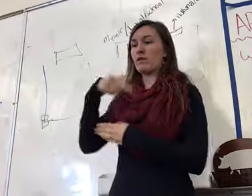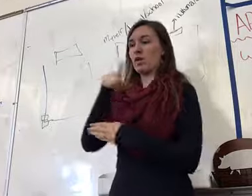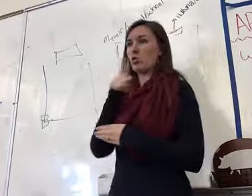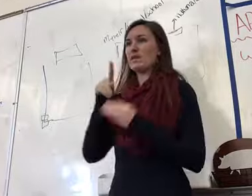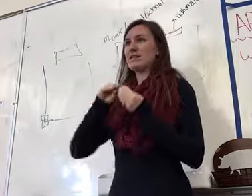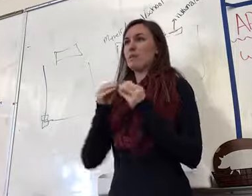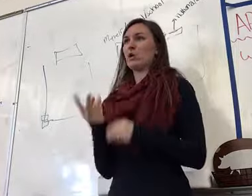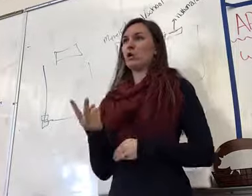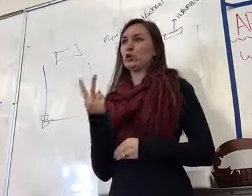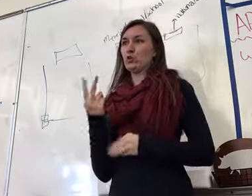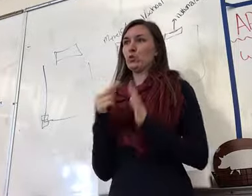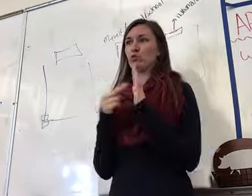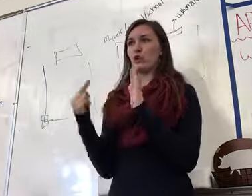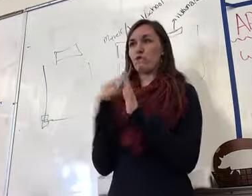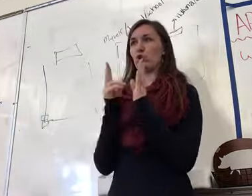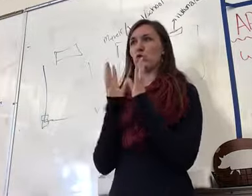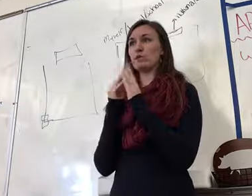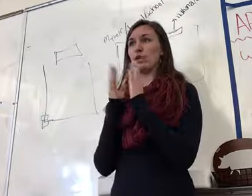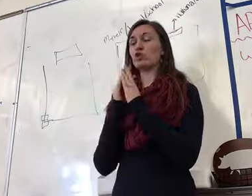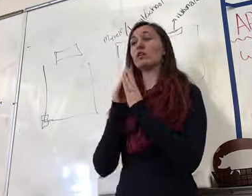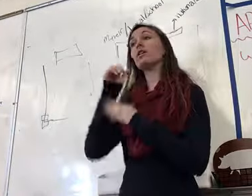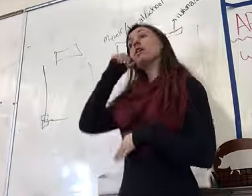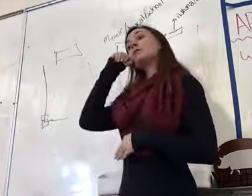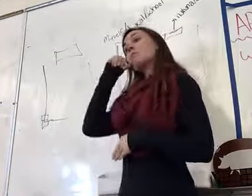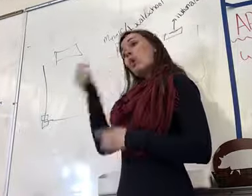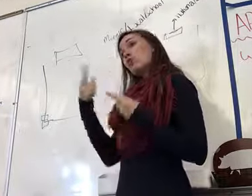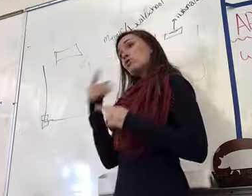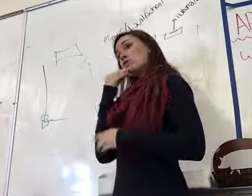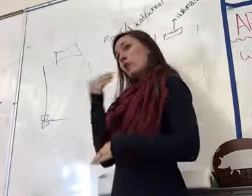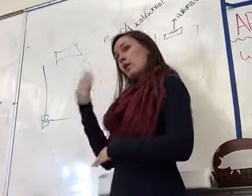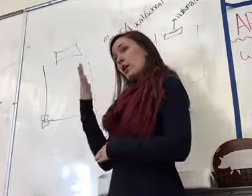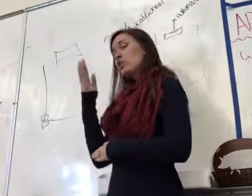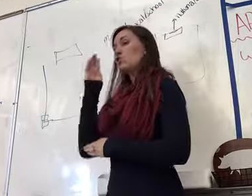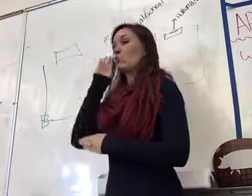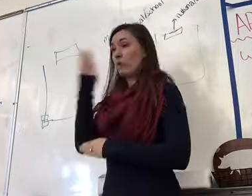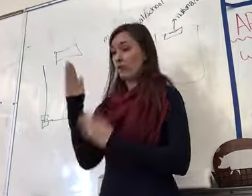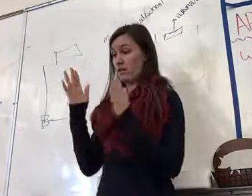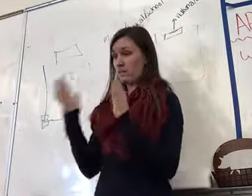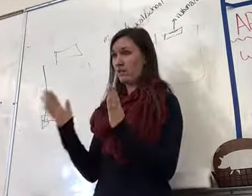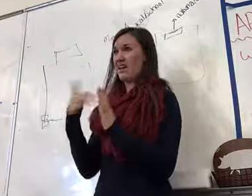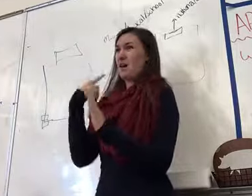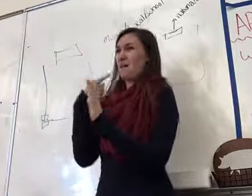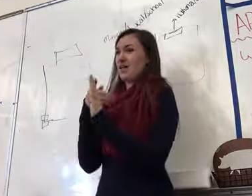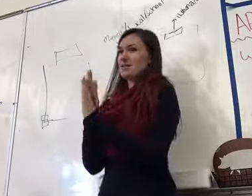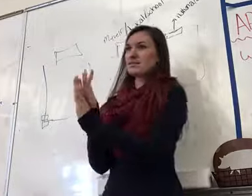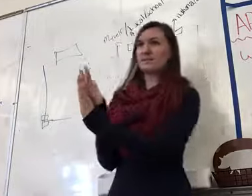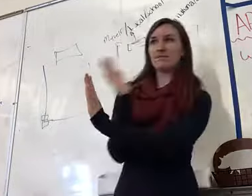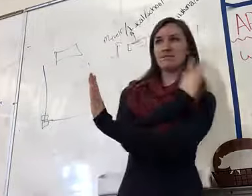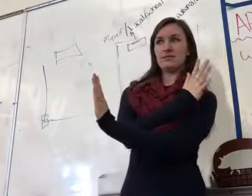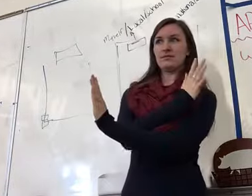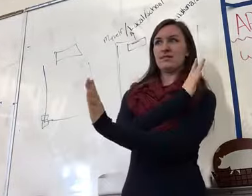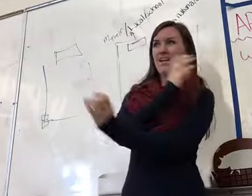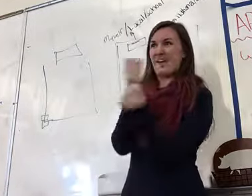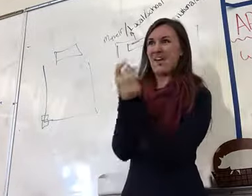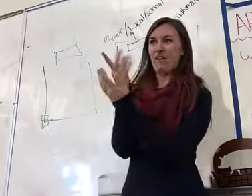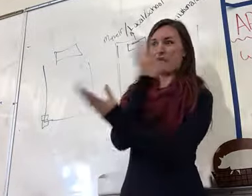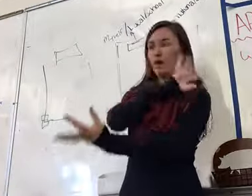session. Tomorrow's review session is going to go back to the very first half of the unit. So for those of you who have